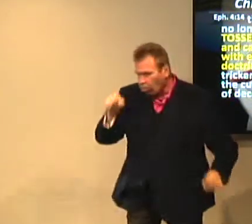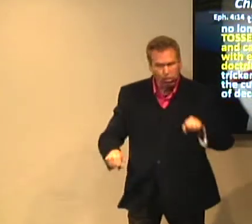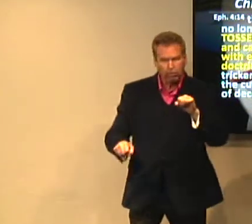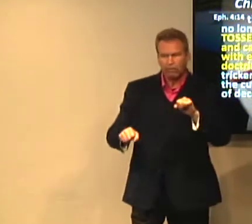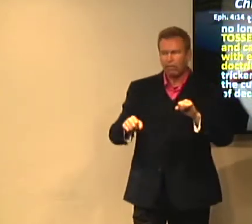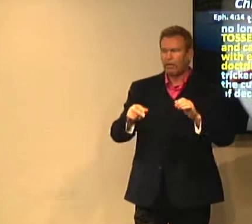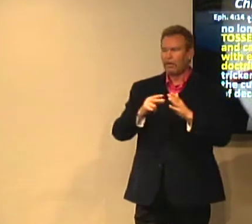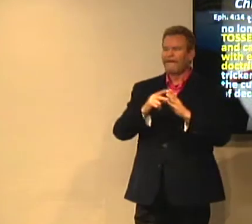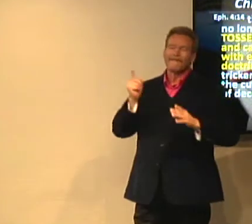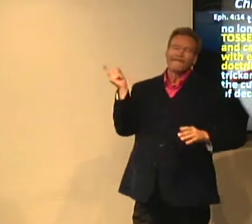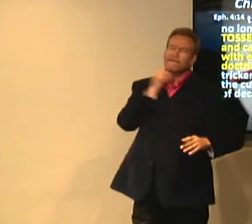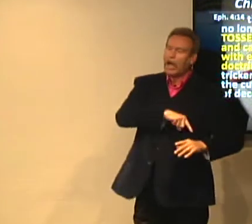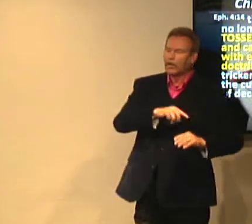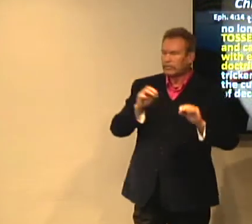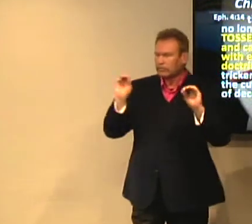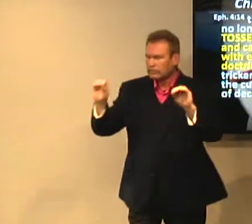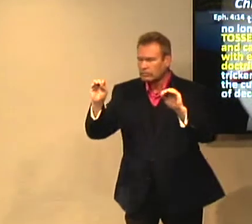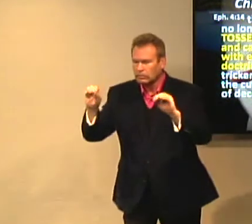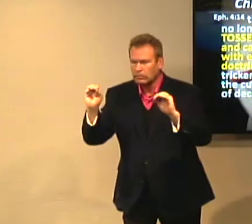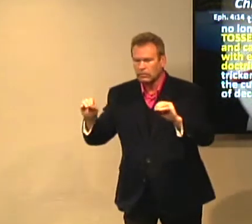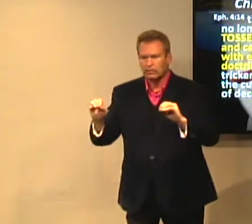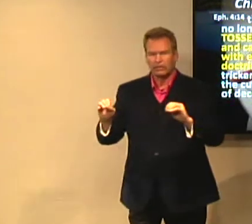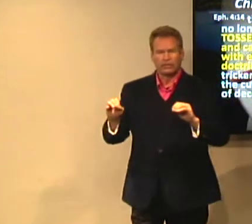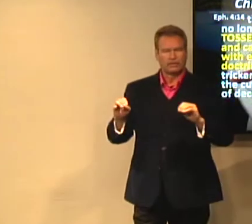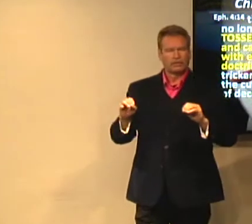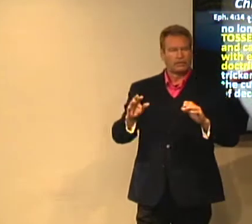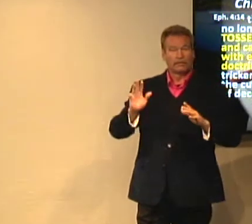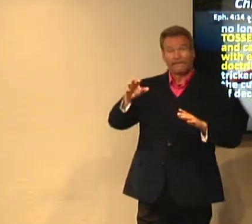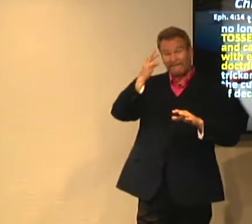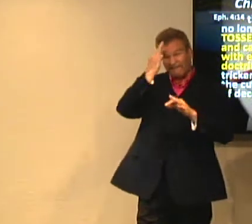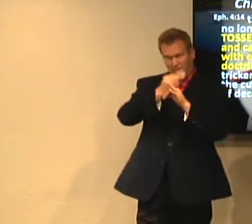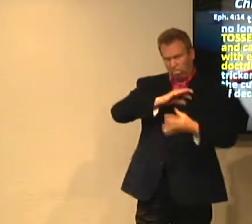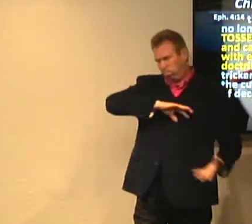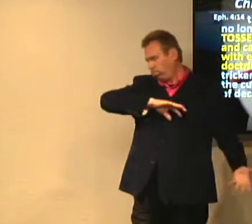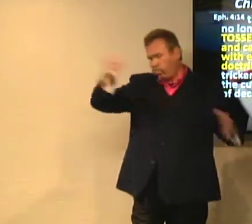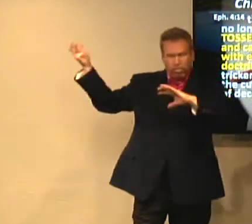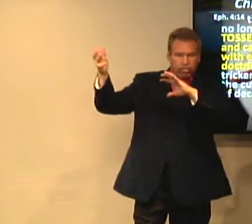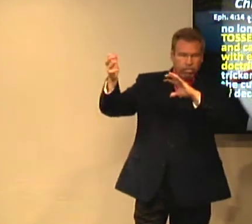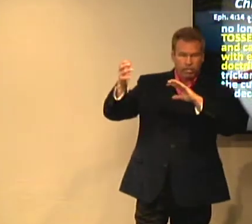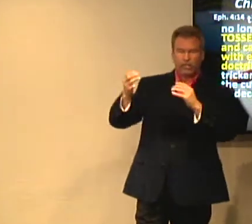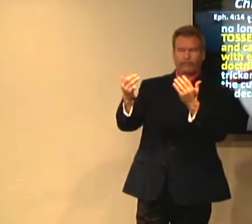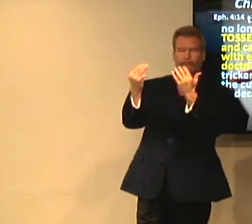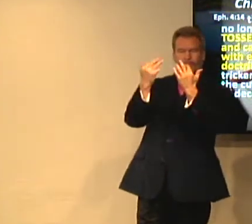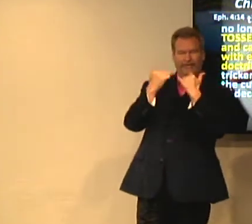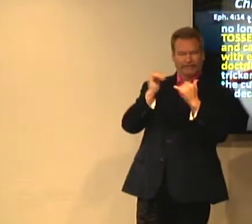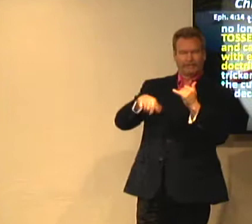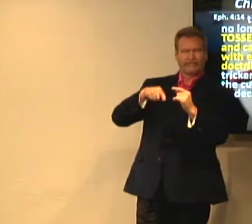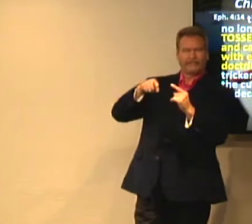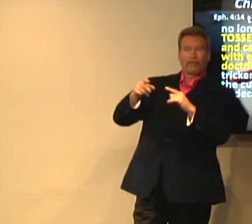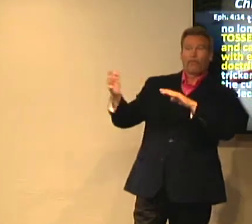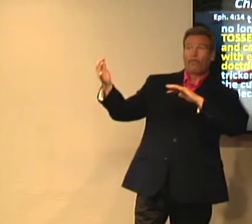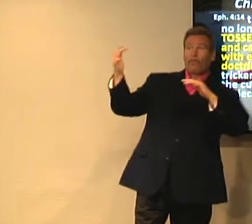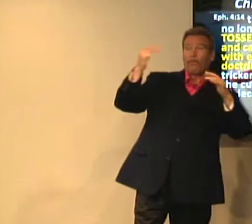Often it's called like doubt, false teaching, or faith, you know, a strong belief in